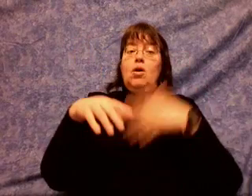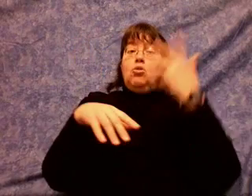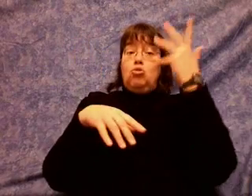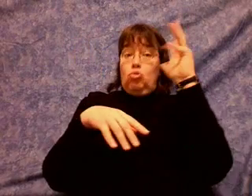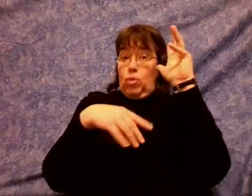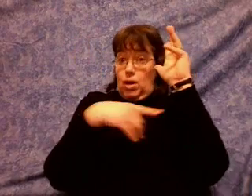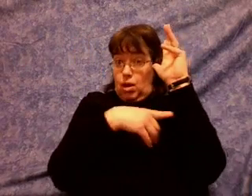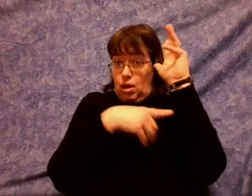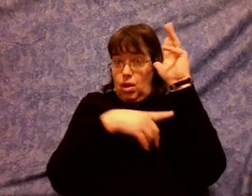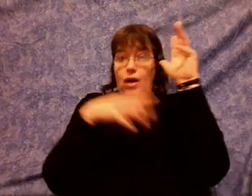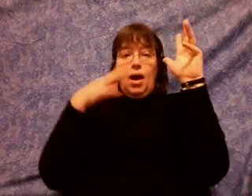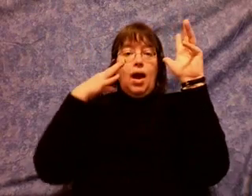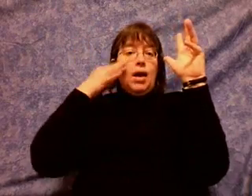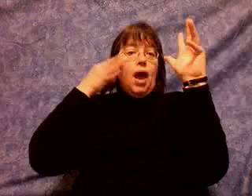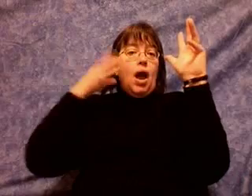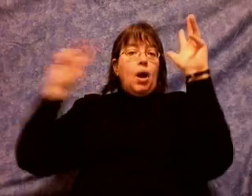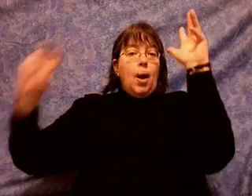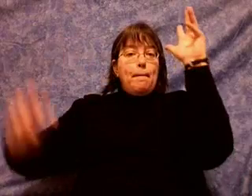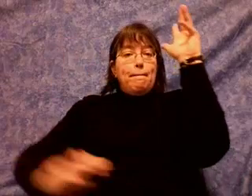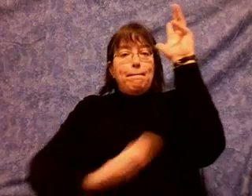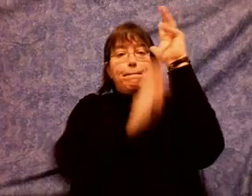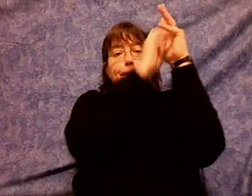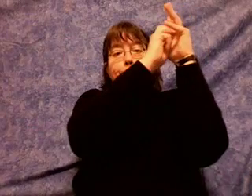American Sign Language will start with the object. Tree, cat, run up.